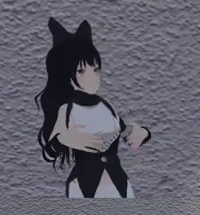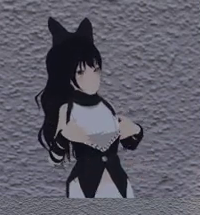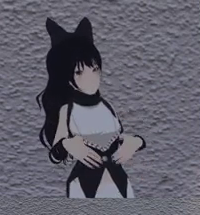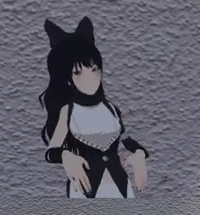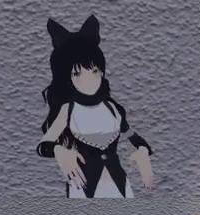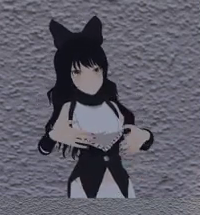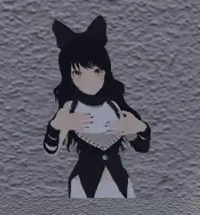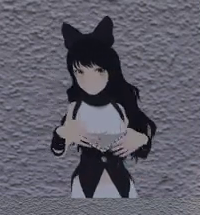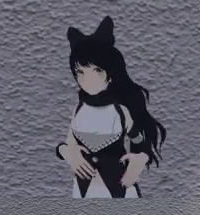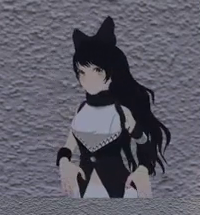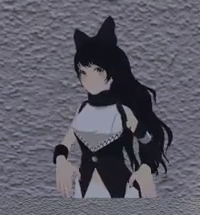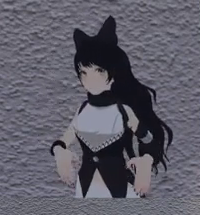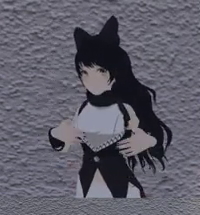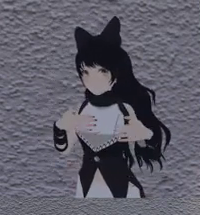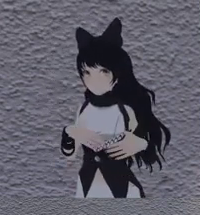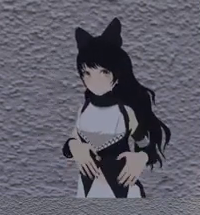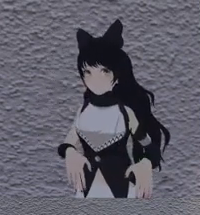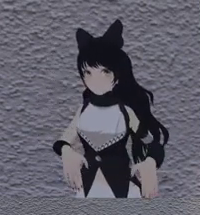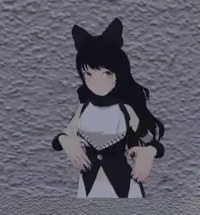Dress.